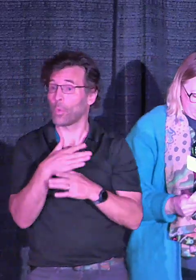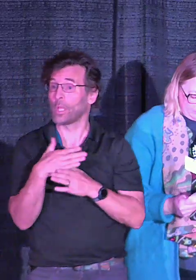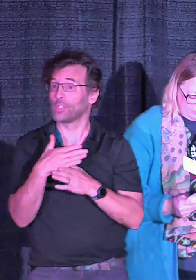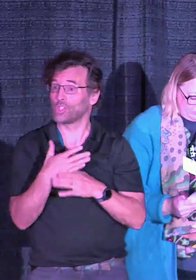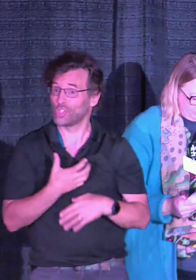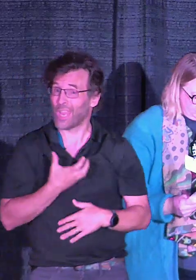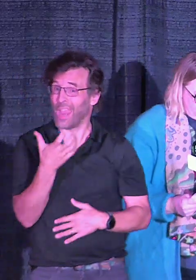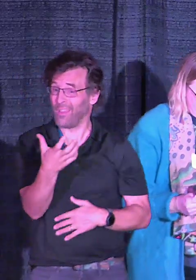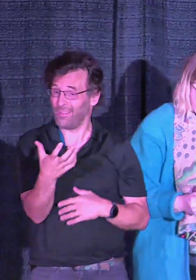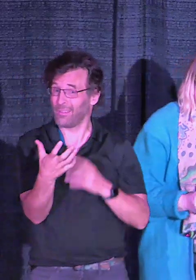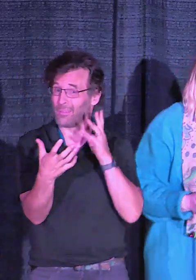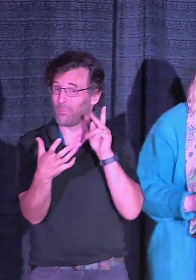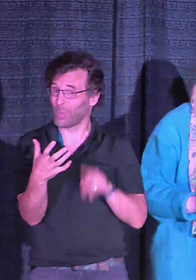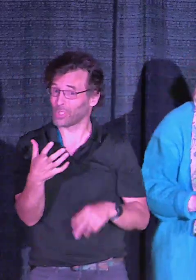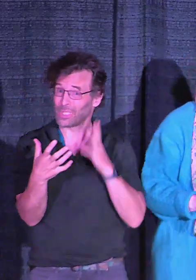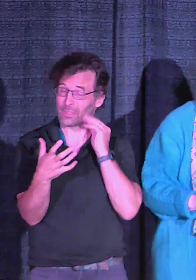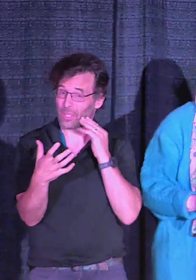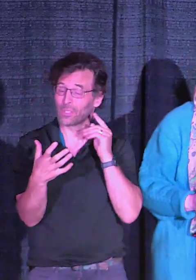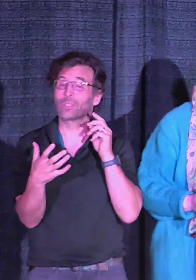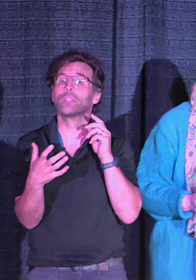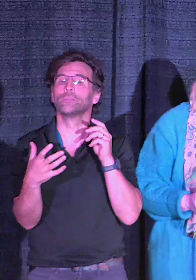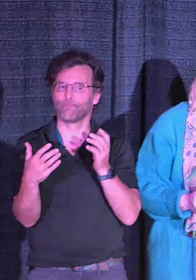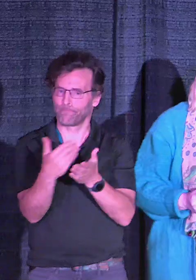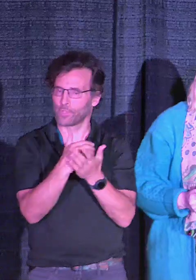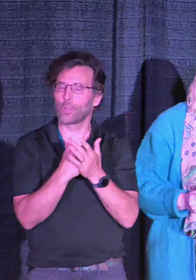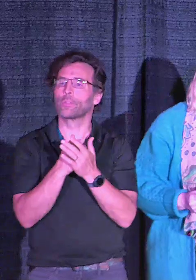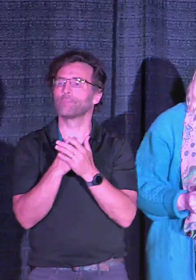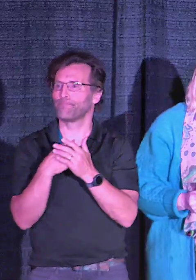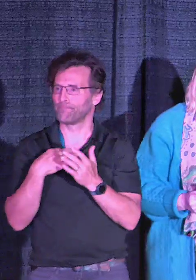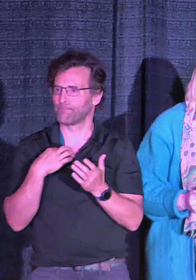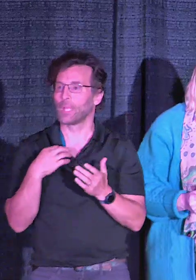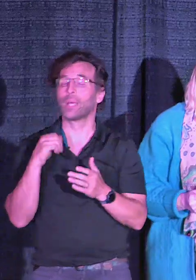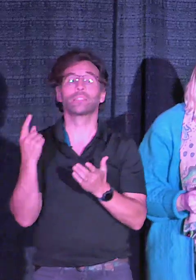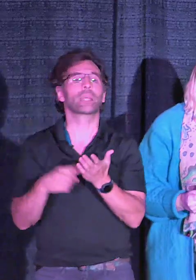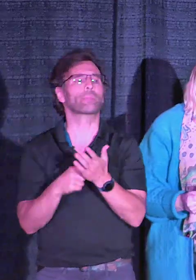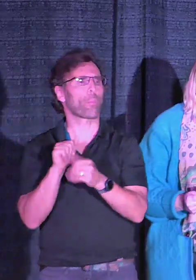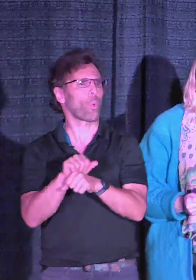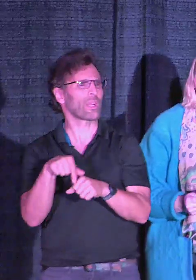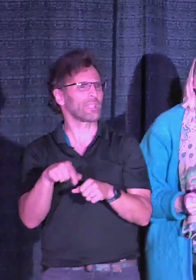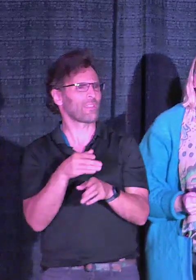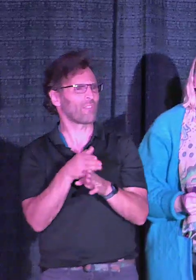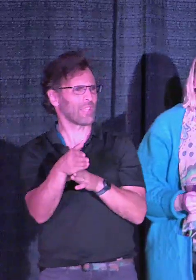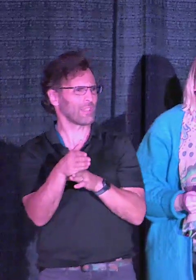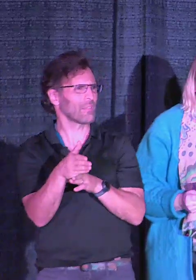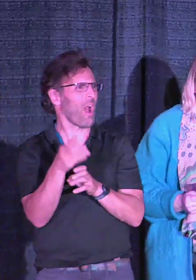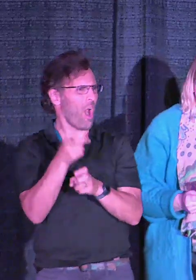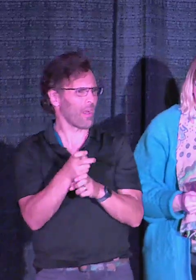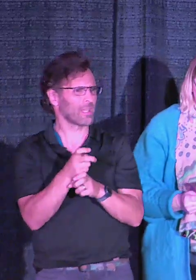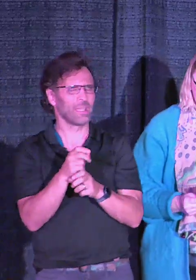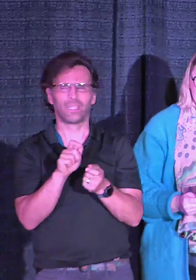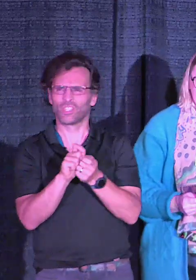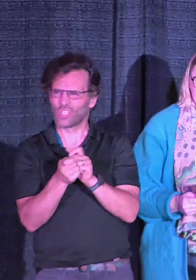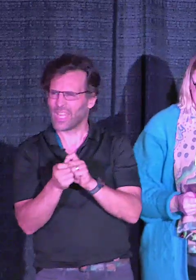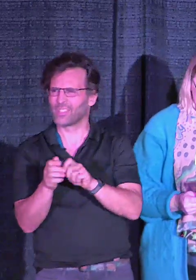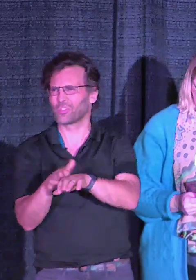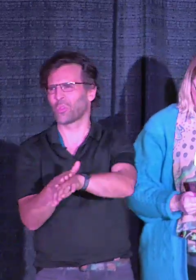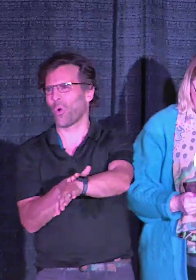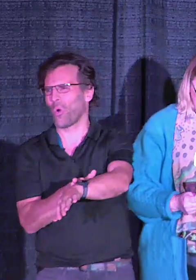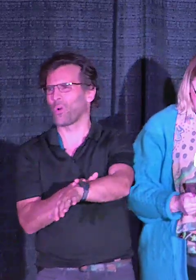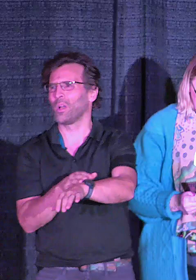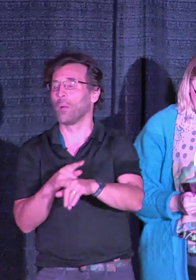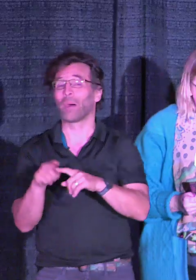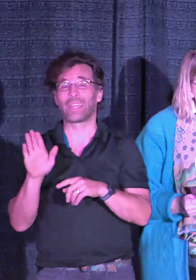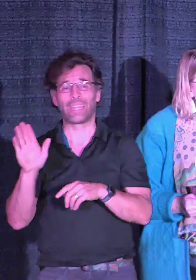personal experience deserves to be applauded. Sometimes work in this field can be hard because change can be slow. Amen to that. But